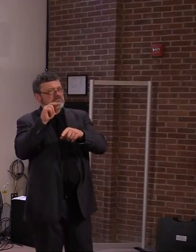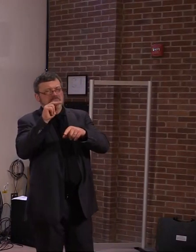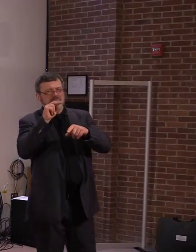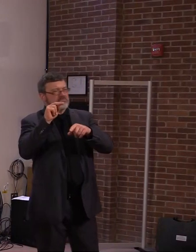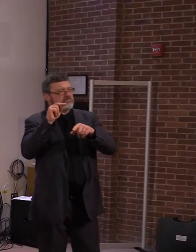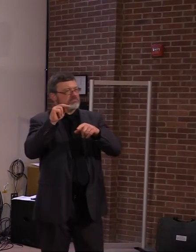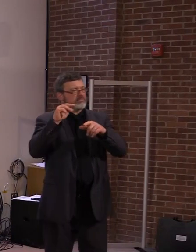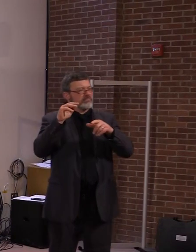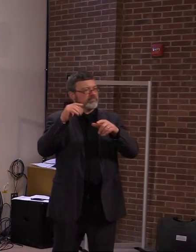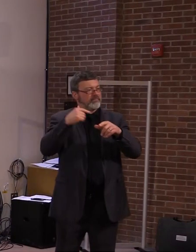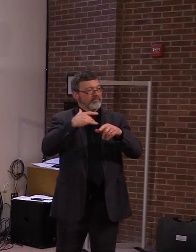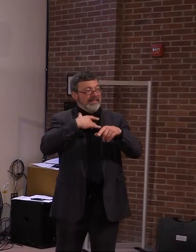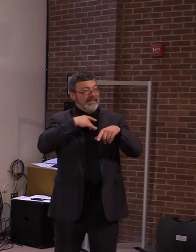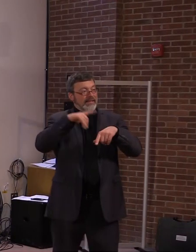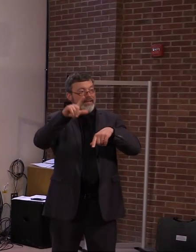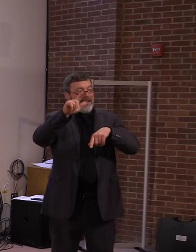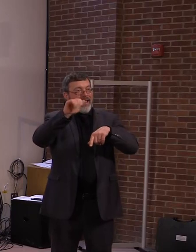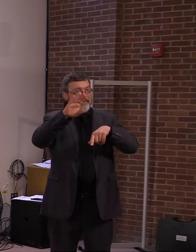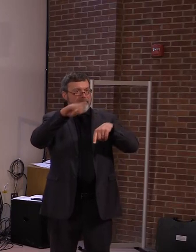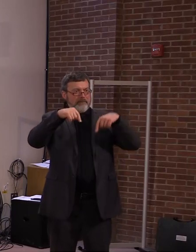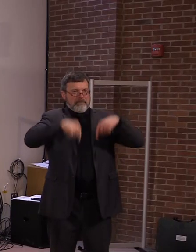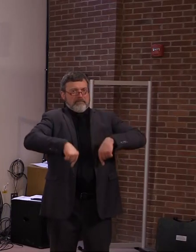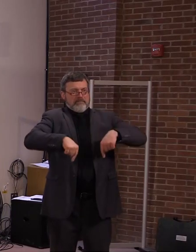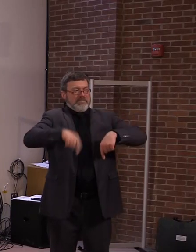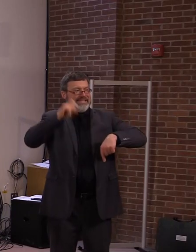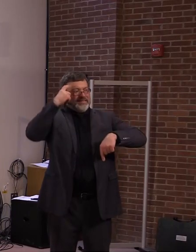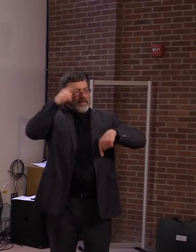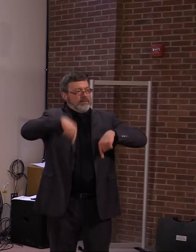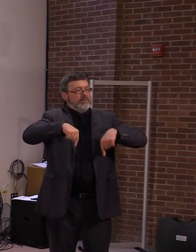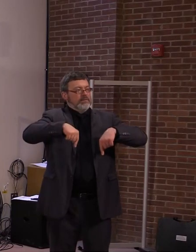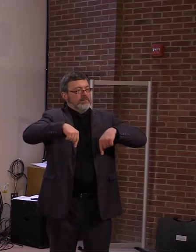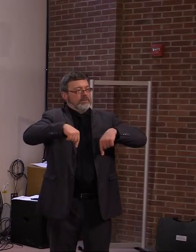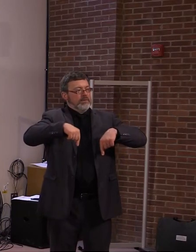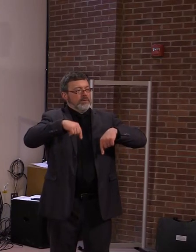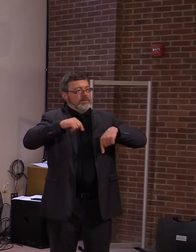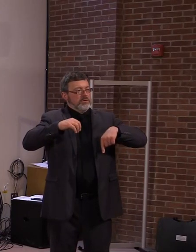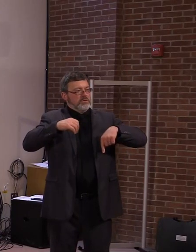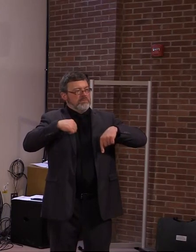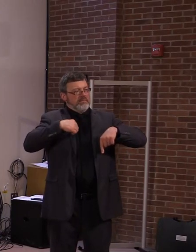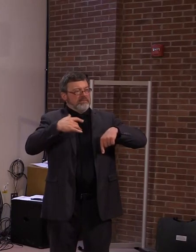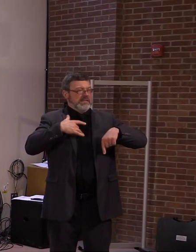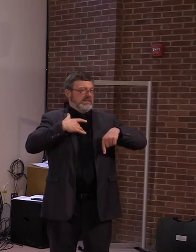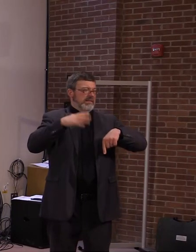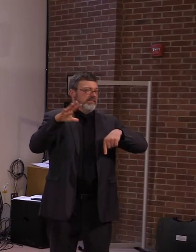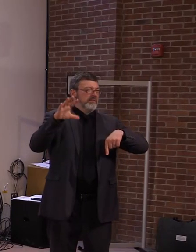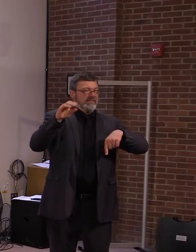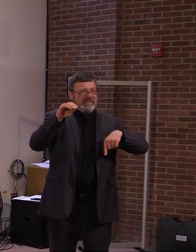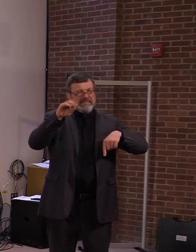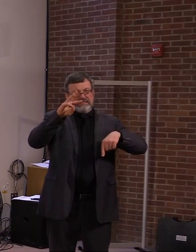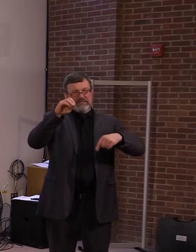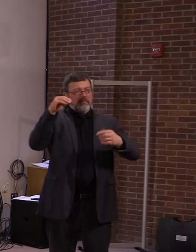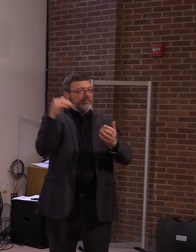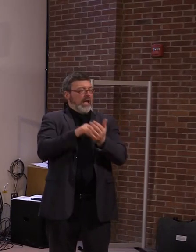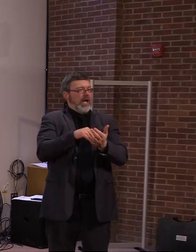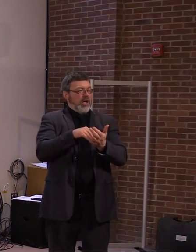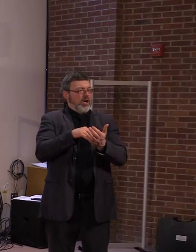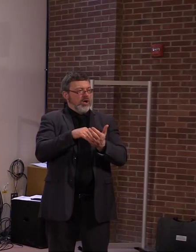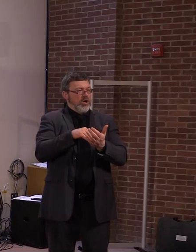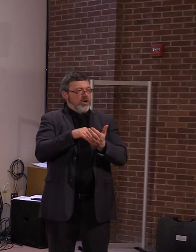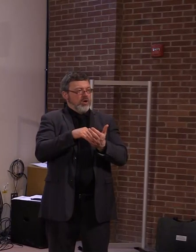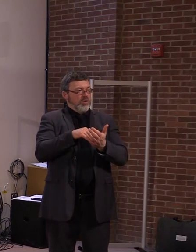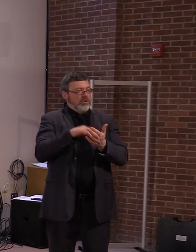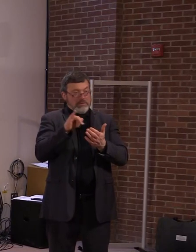of laboratory tests. I mean, you know, we're up in the 50 to 60,000 in terms of a